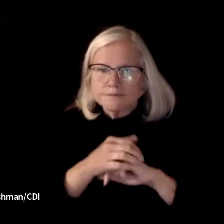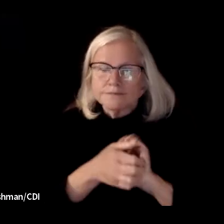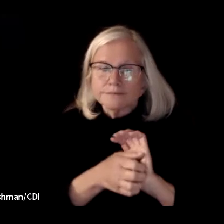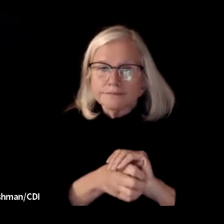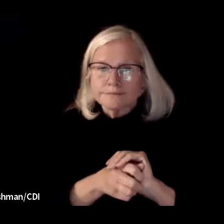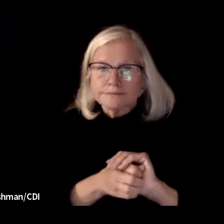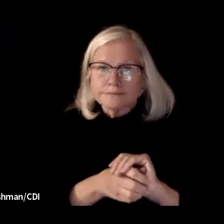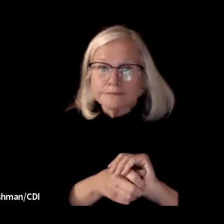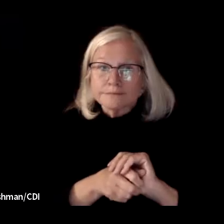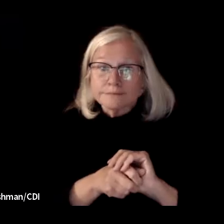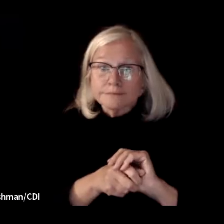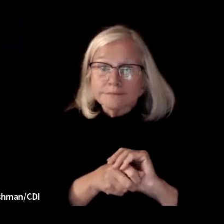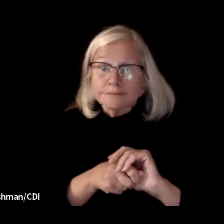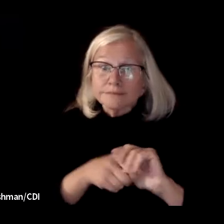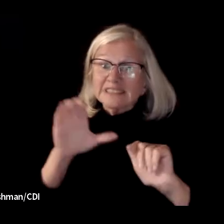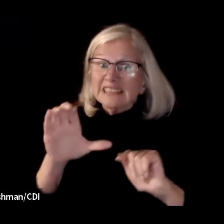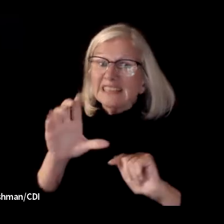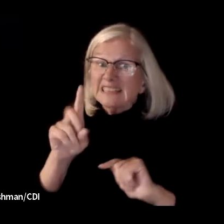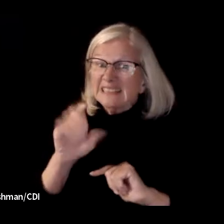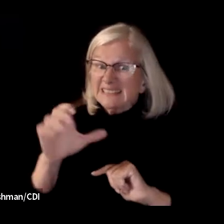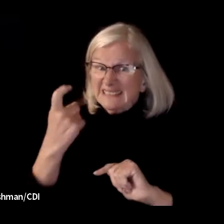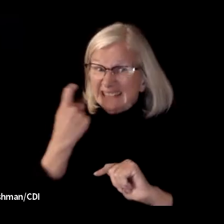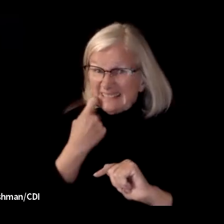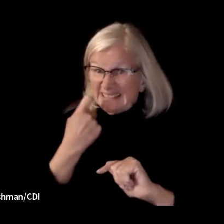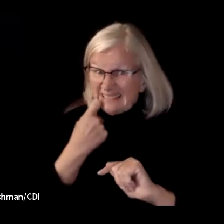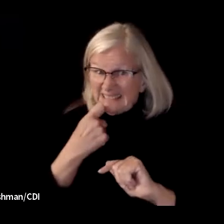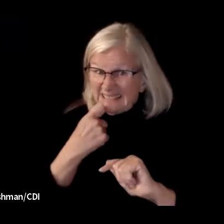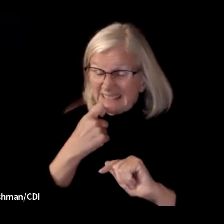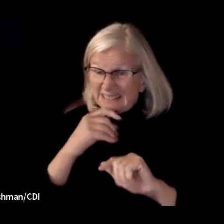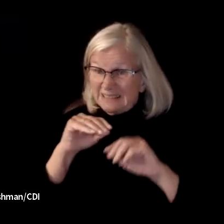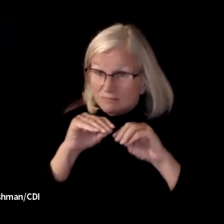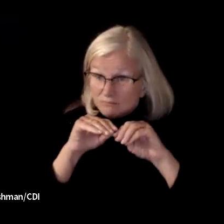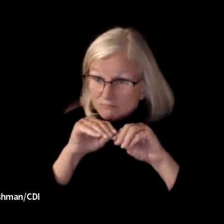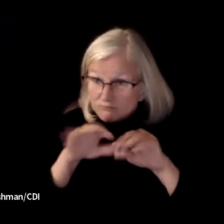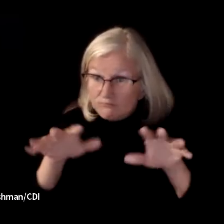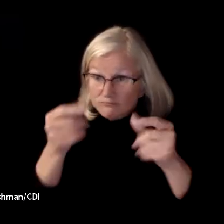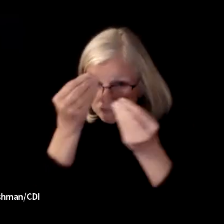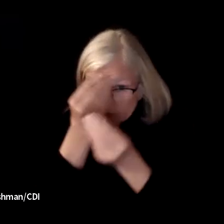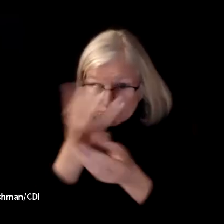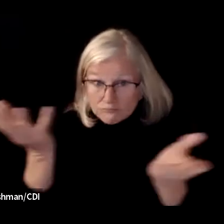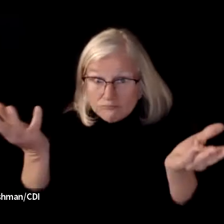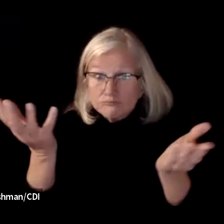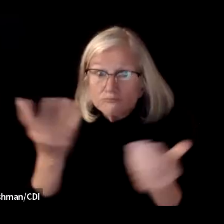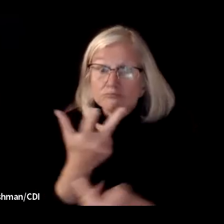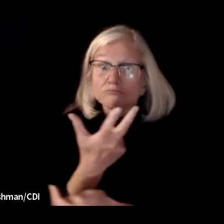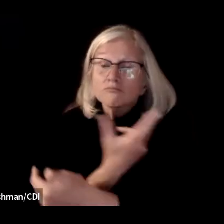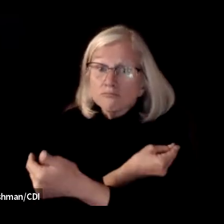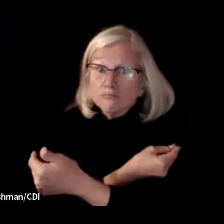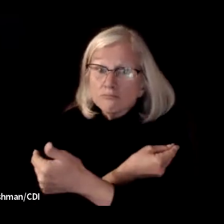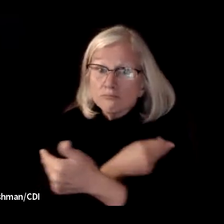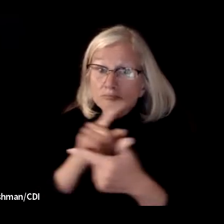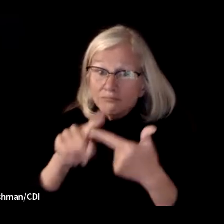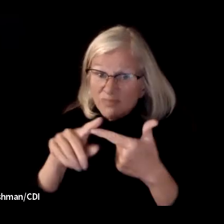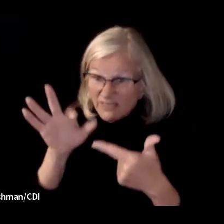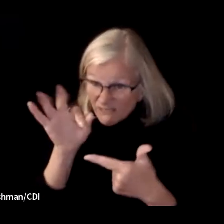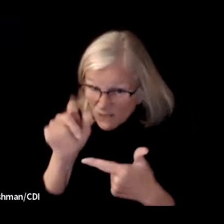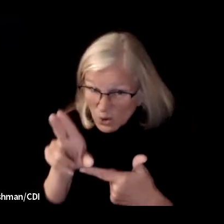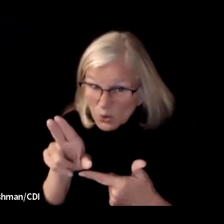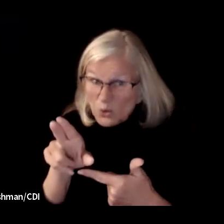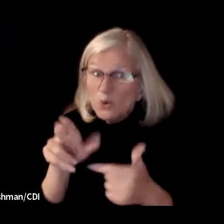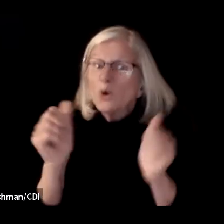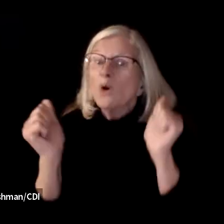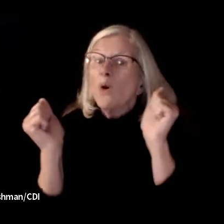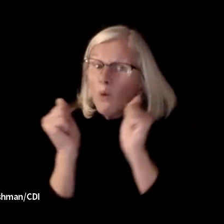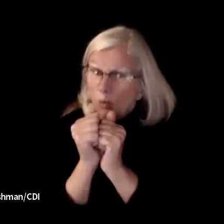CDC has recently clarified that co-administration of the COVID vaccine with flu vaccine